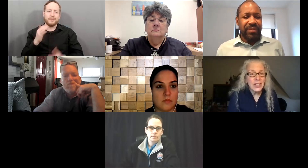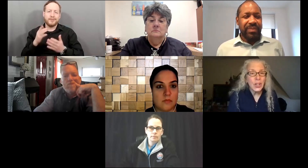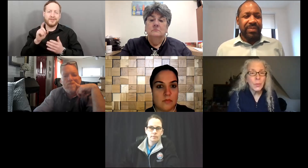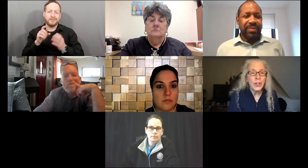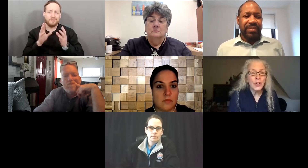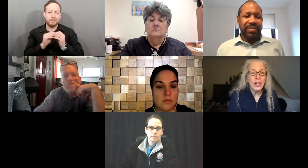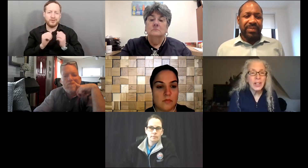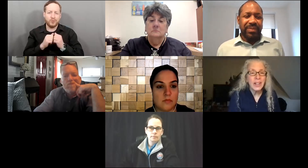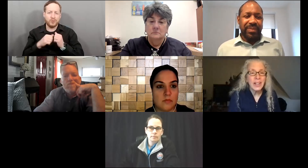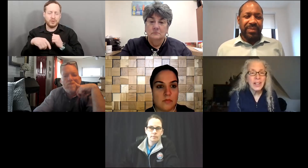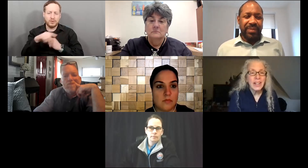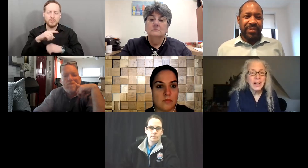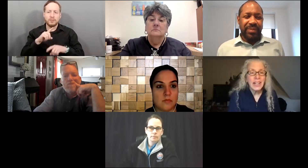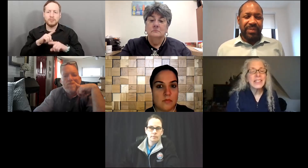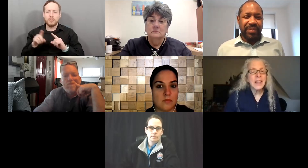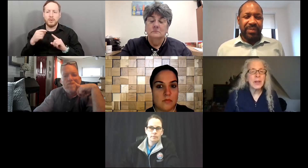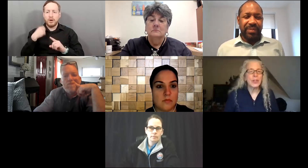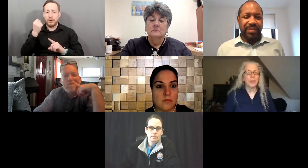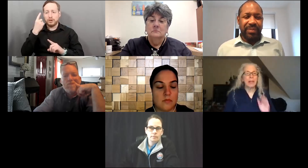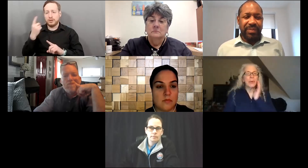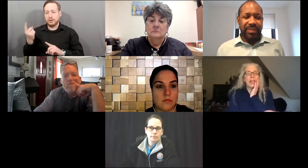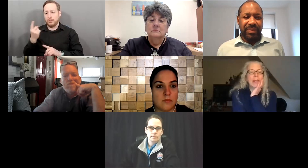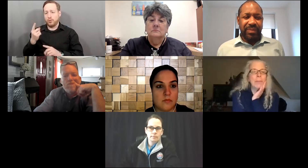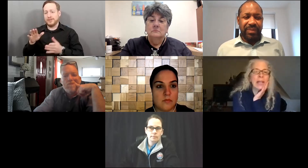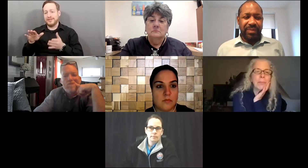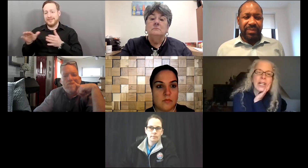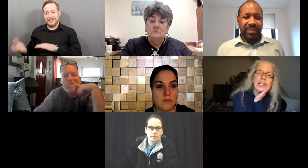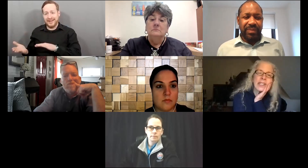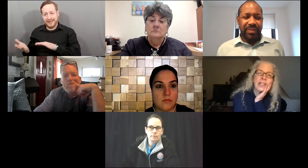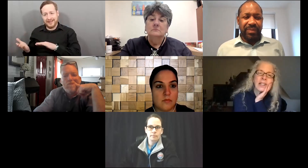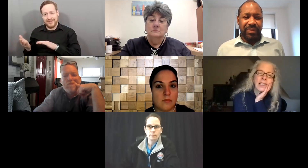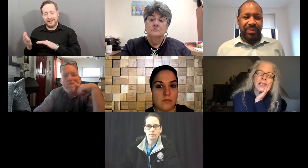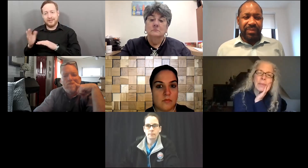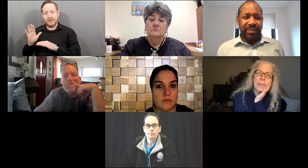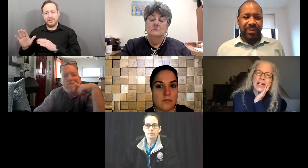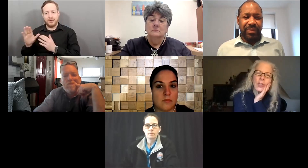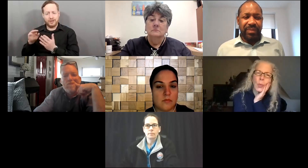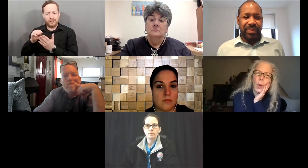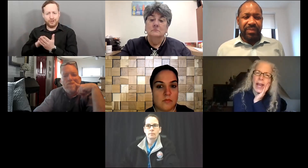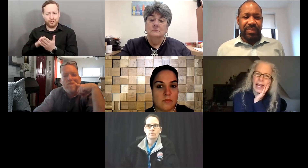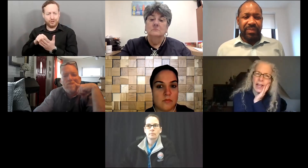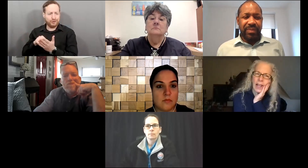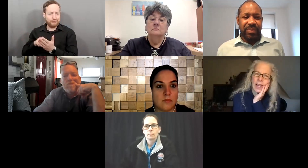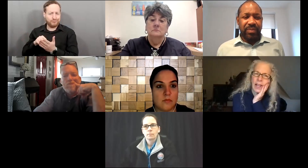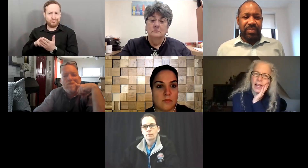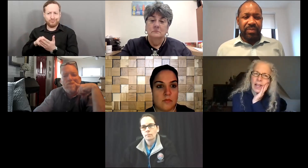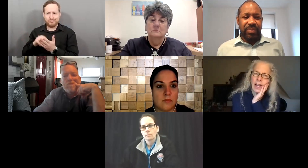I've actually wondered, it's something we should meet with them maybe, because somebody passed